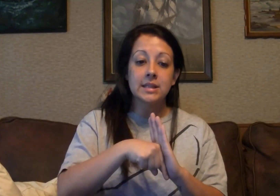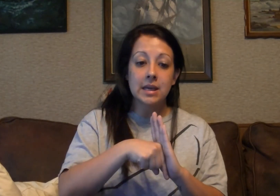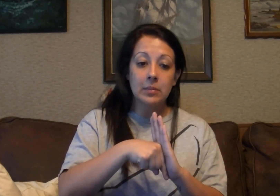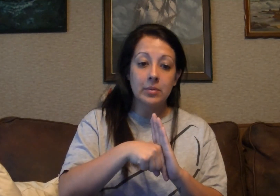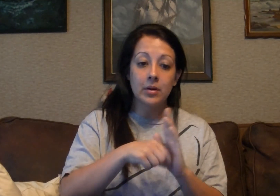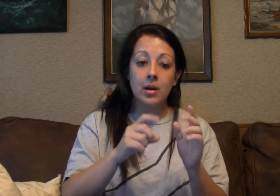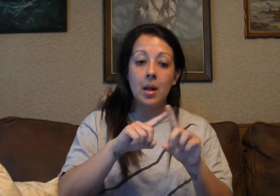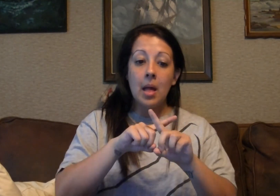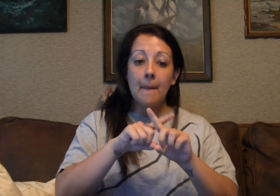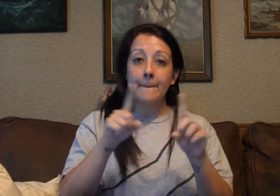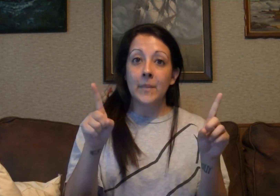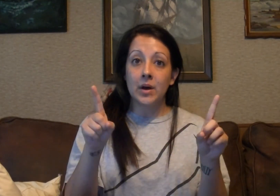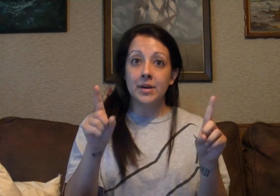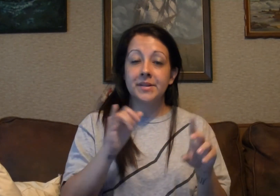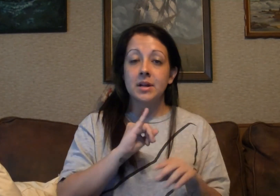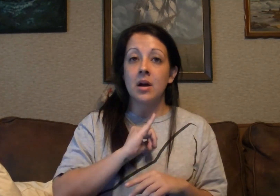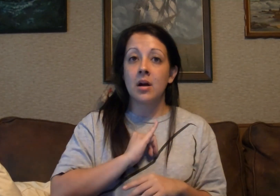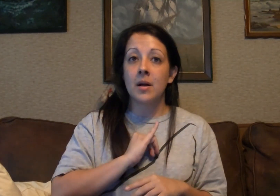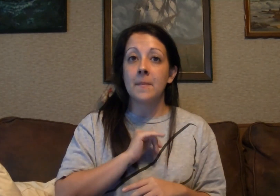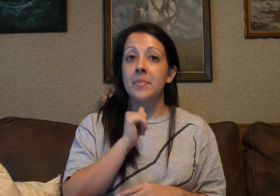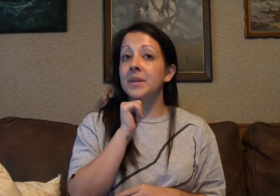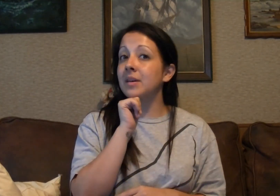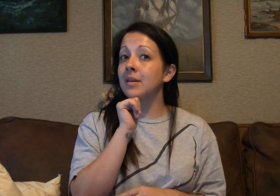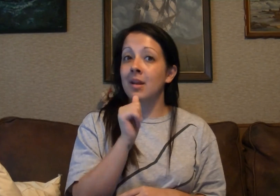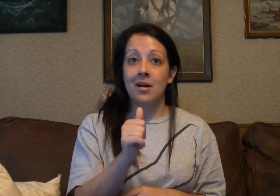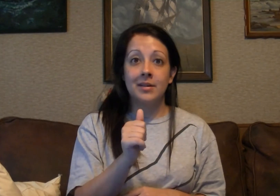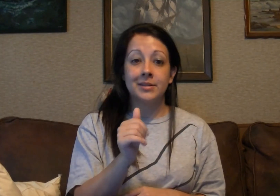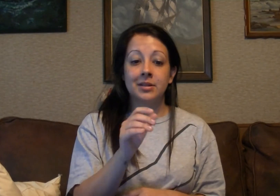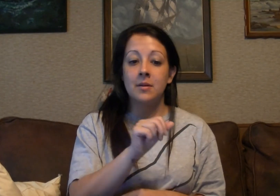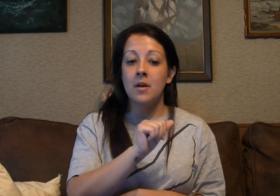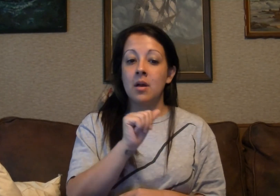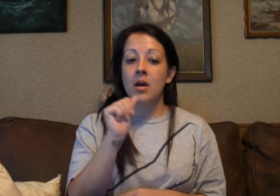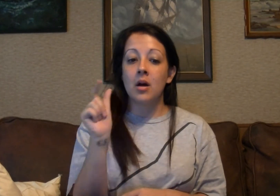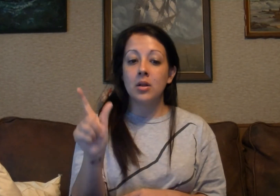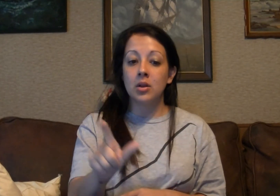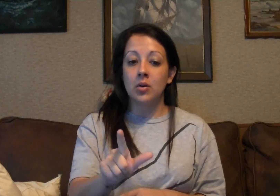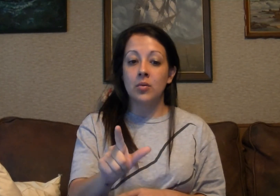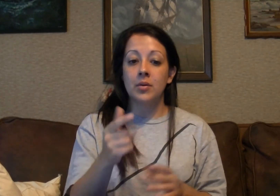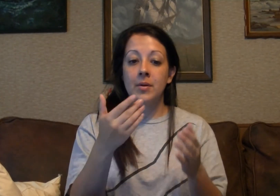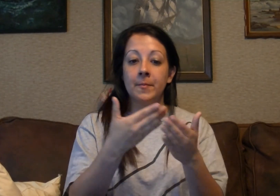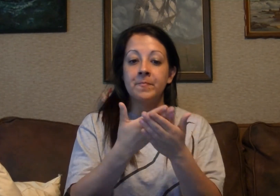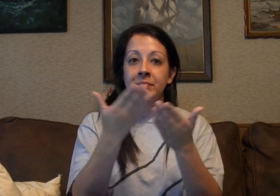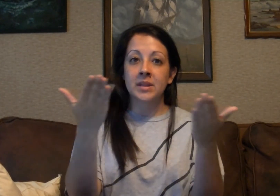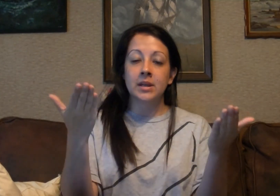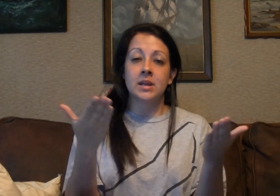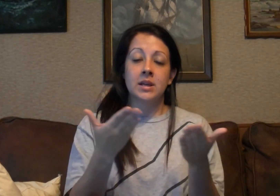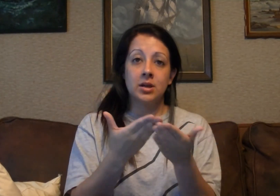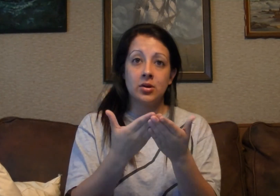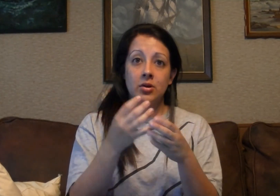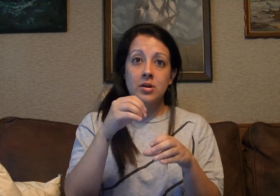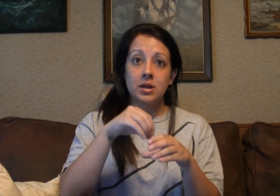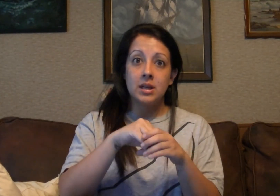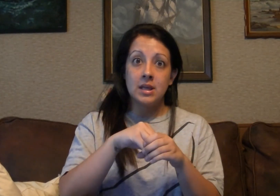deep, but I'm not alone here